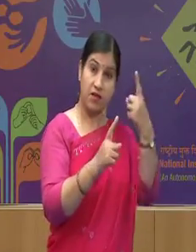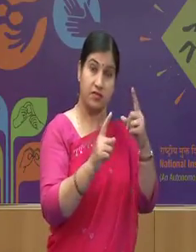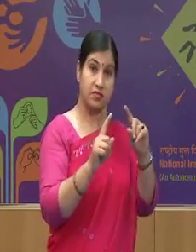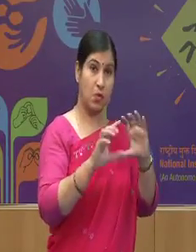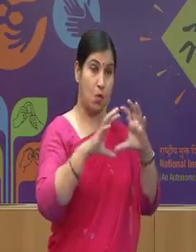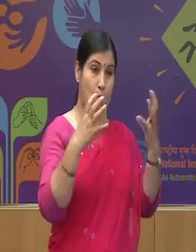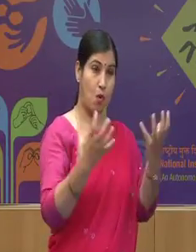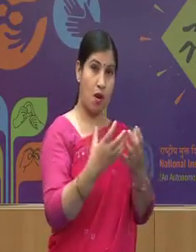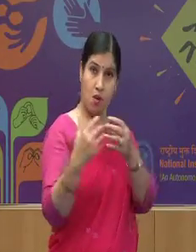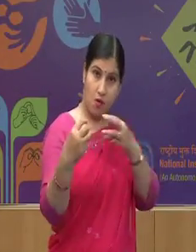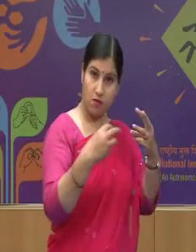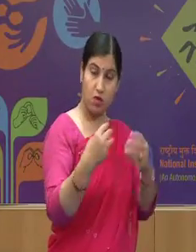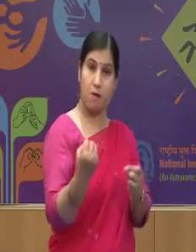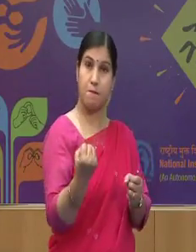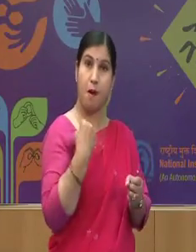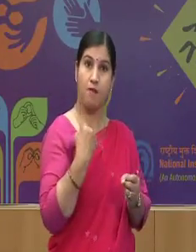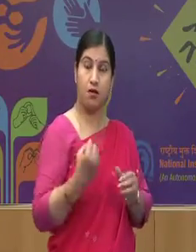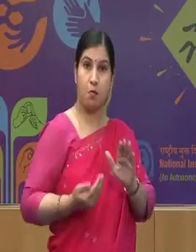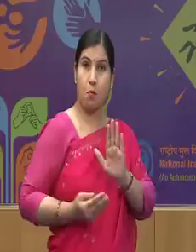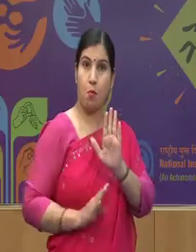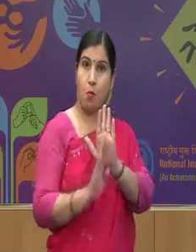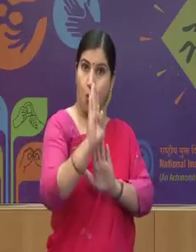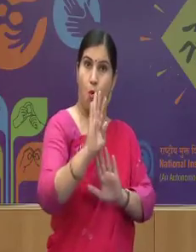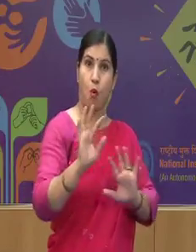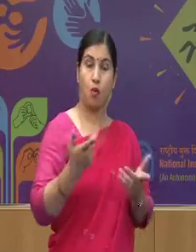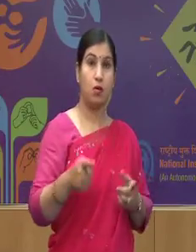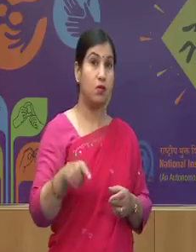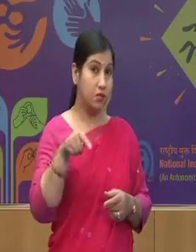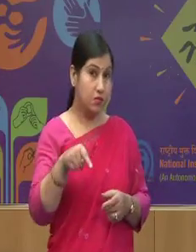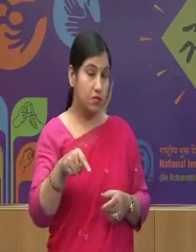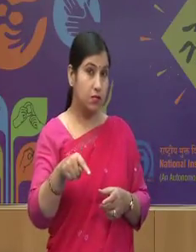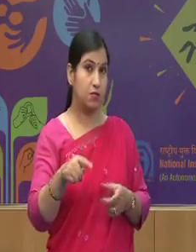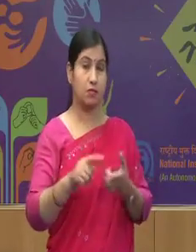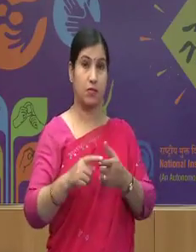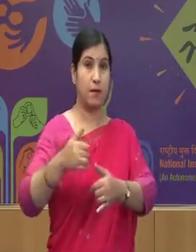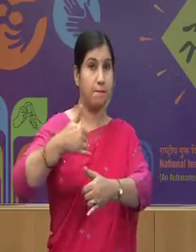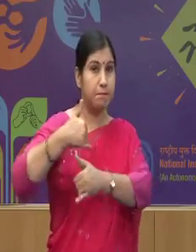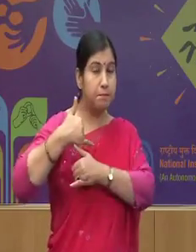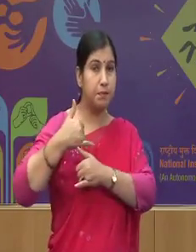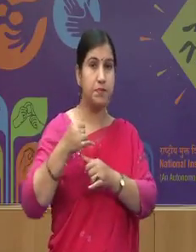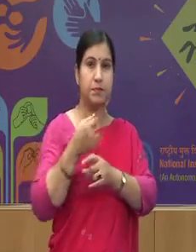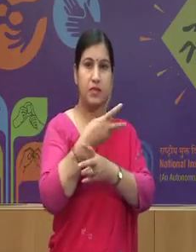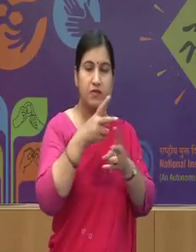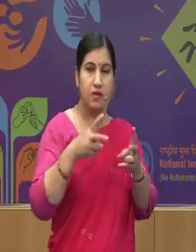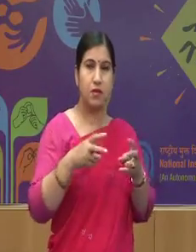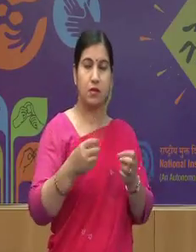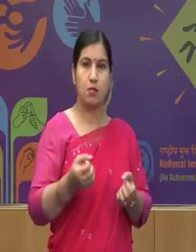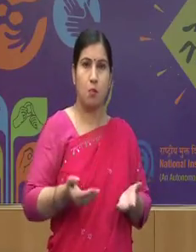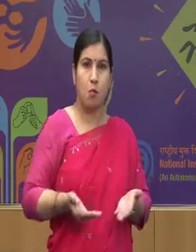her power increased further as she increased her military powers